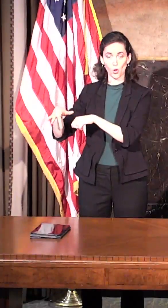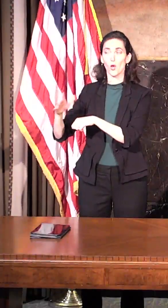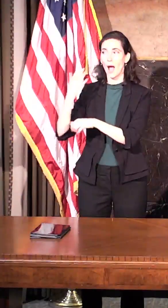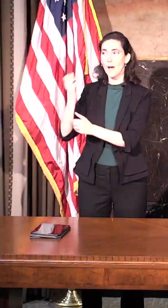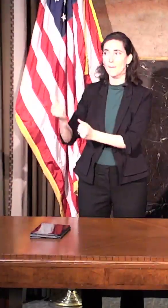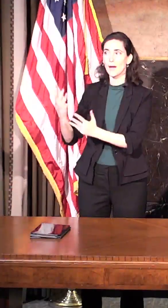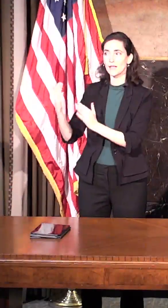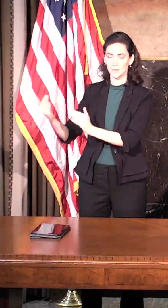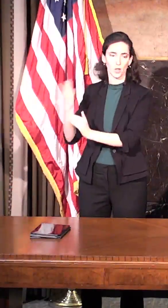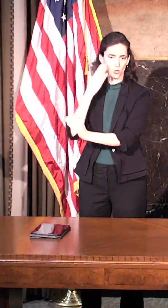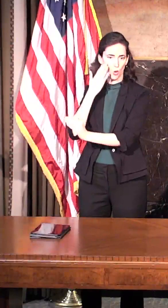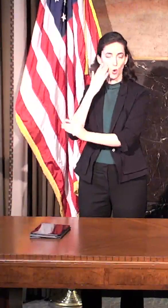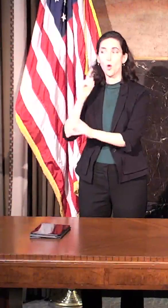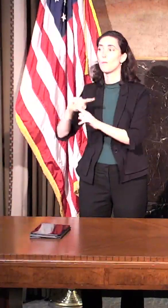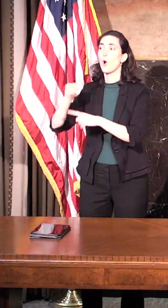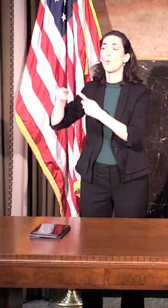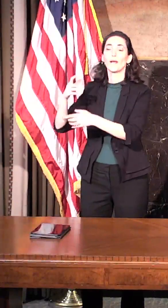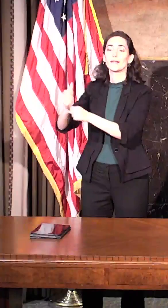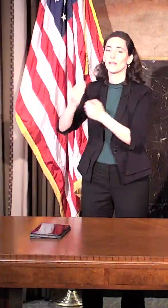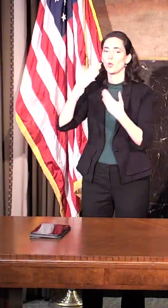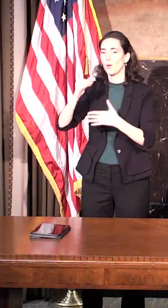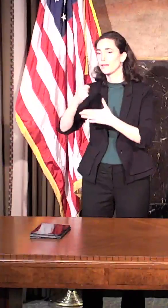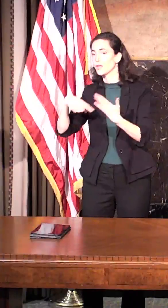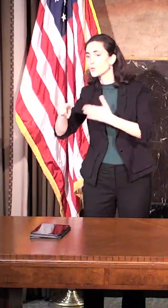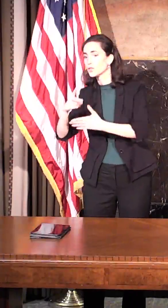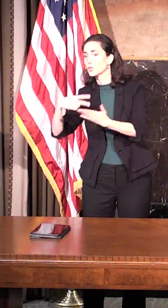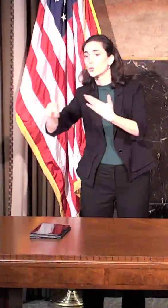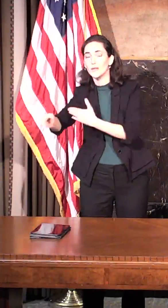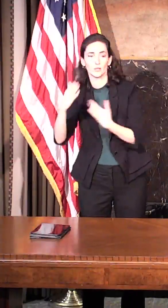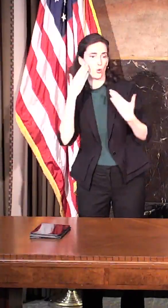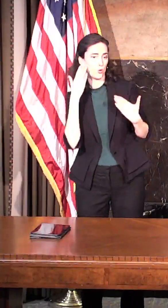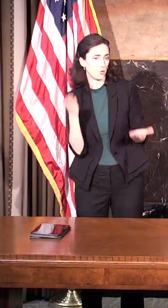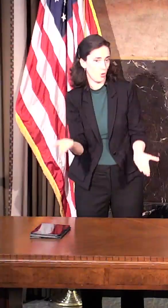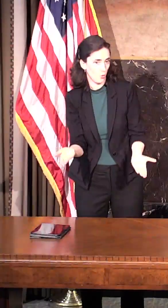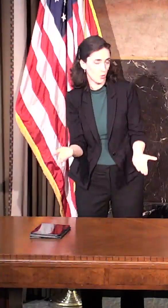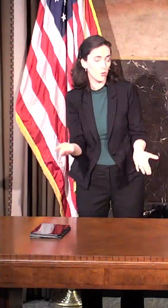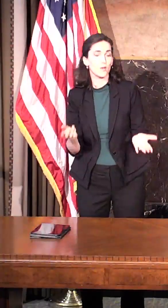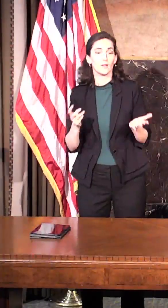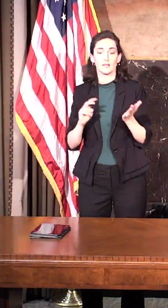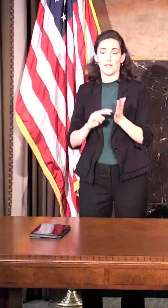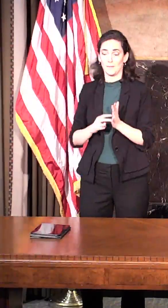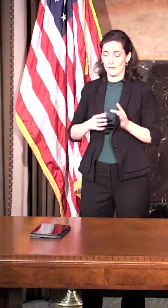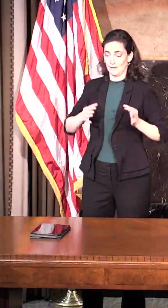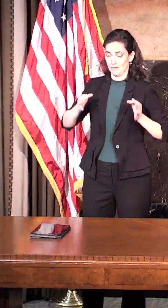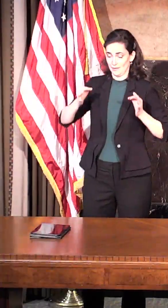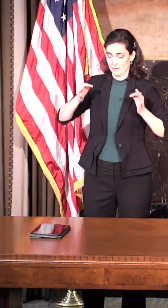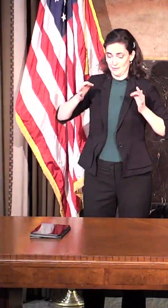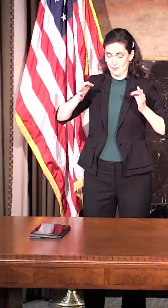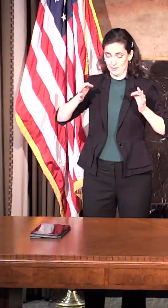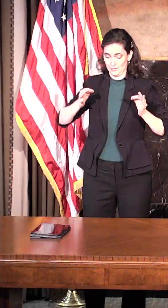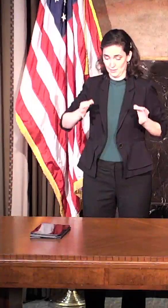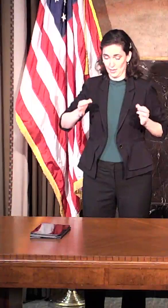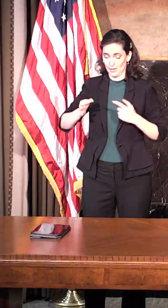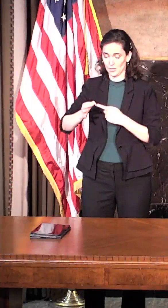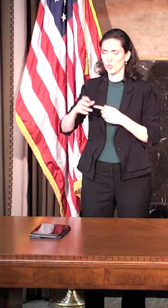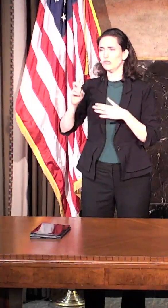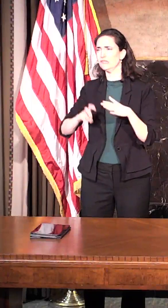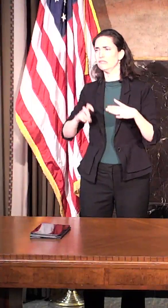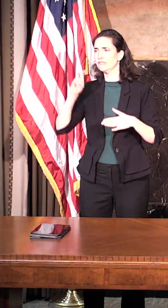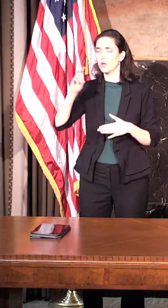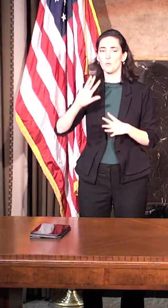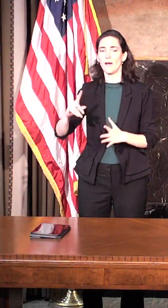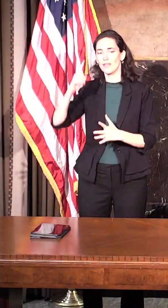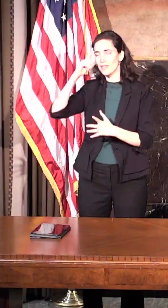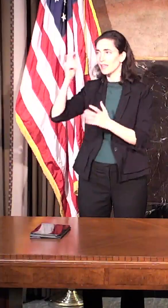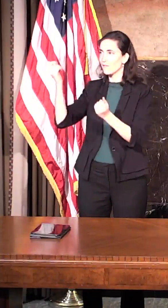it the week after? We don't know yet. So you have to make your decisions so that you're taking all of that into